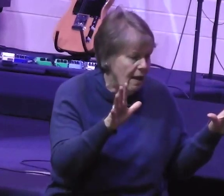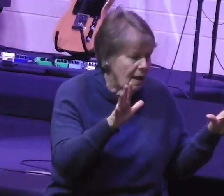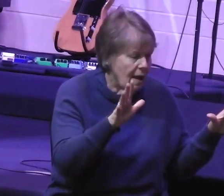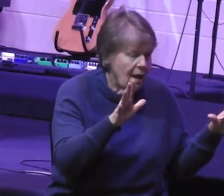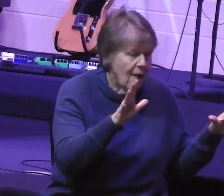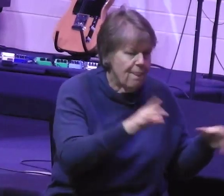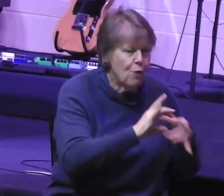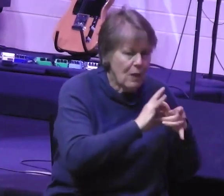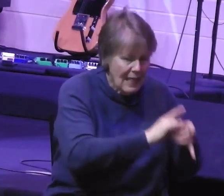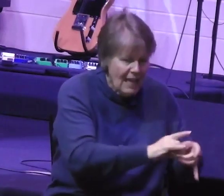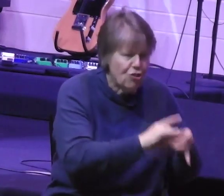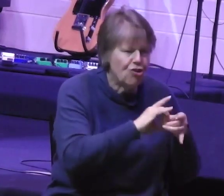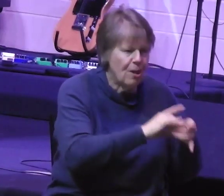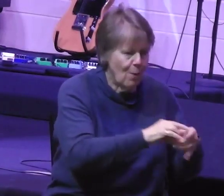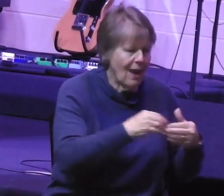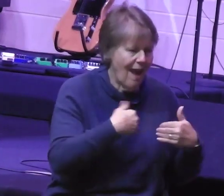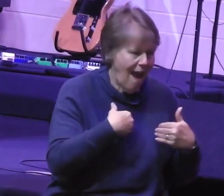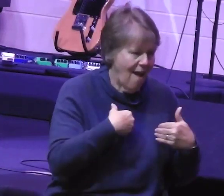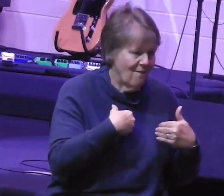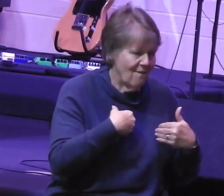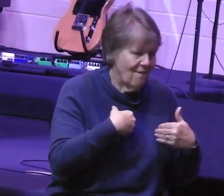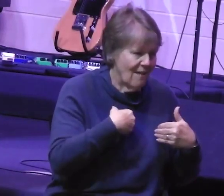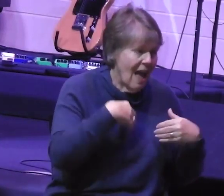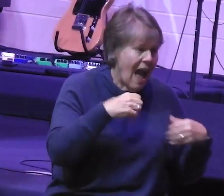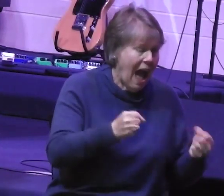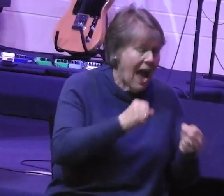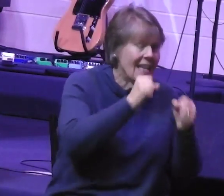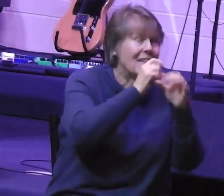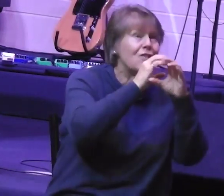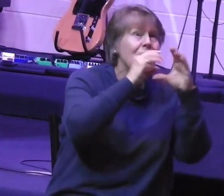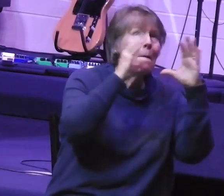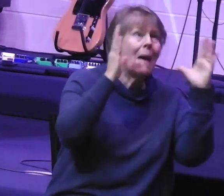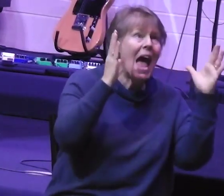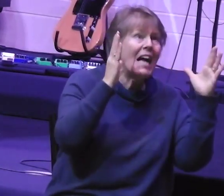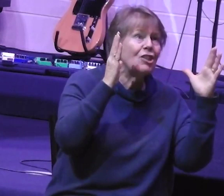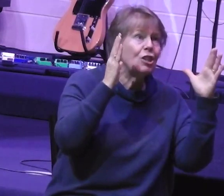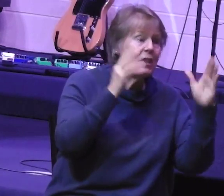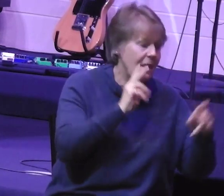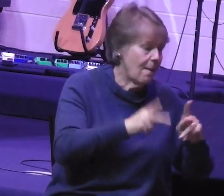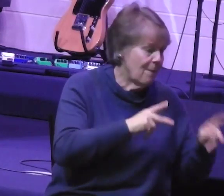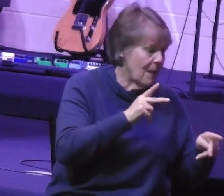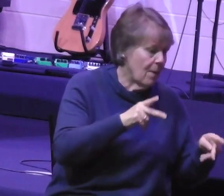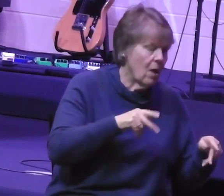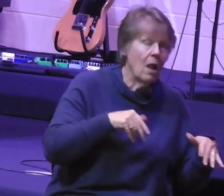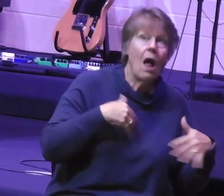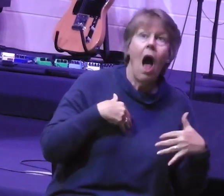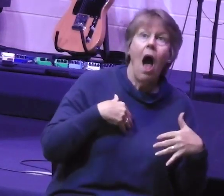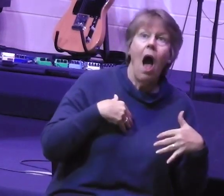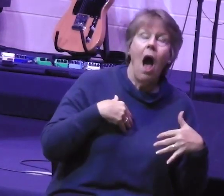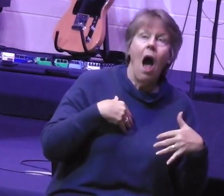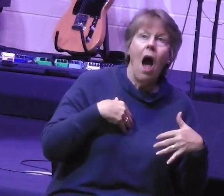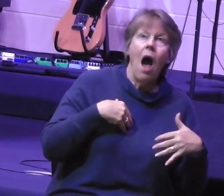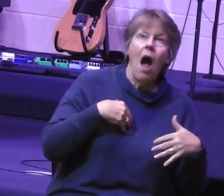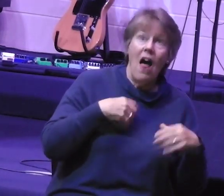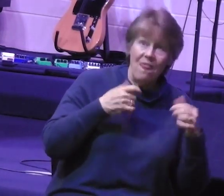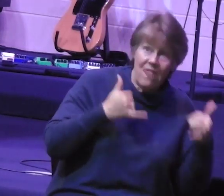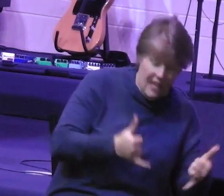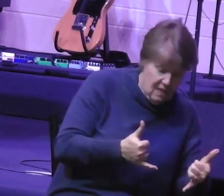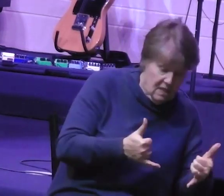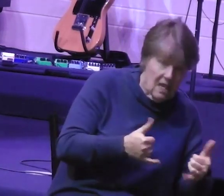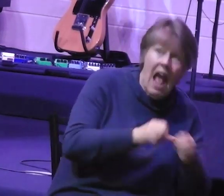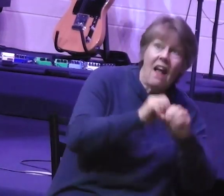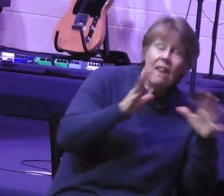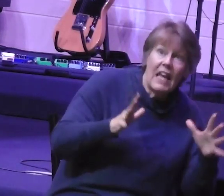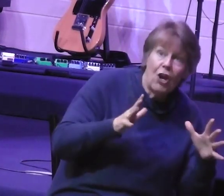can only imagine that the Israelites standing there would have been overwhelmed and they would have just jumped up and sign me up. This